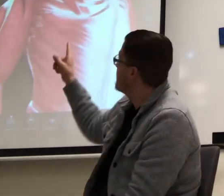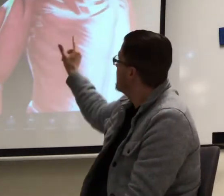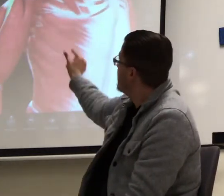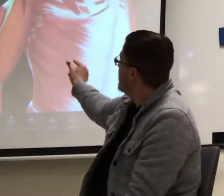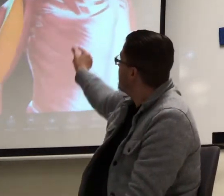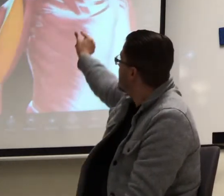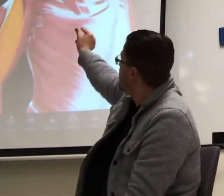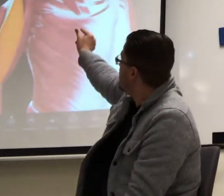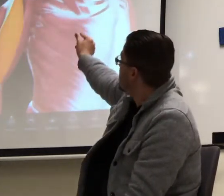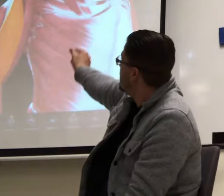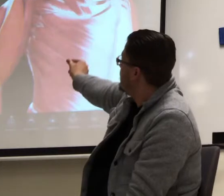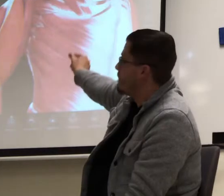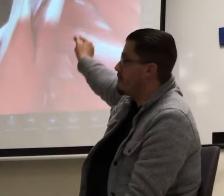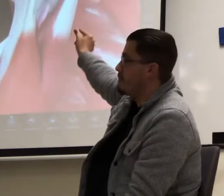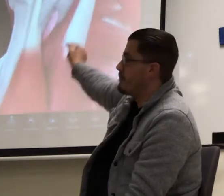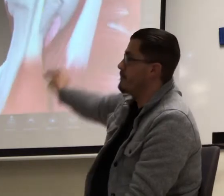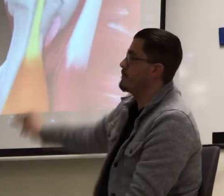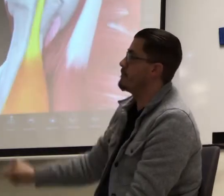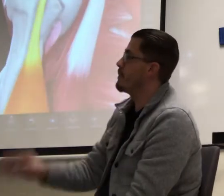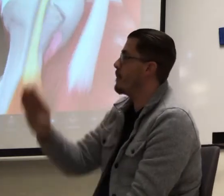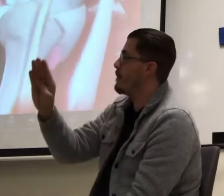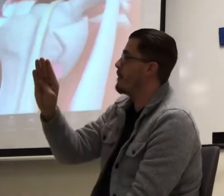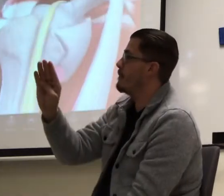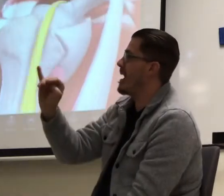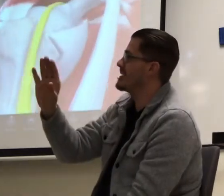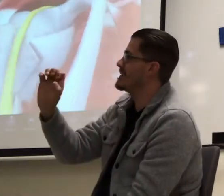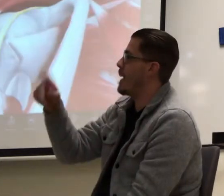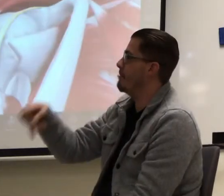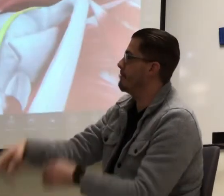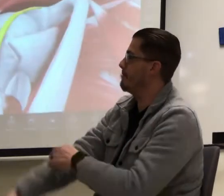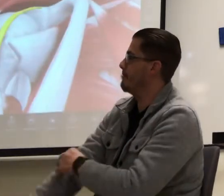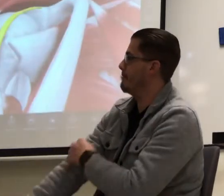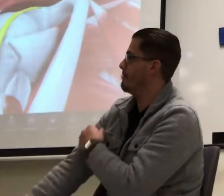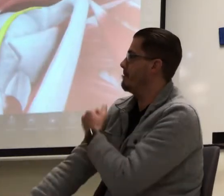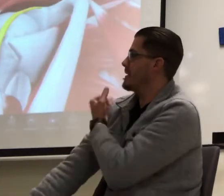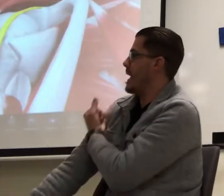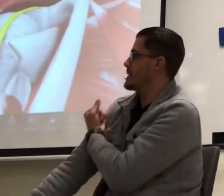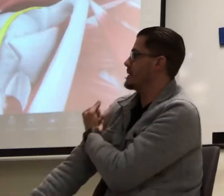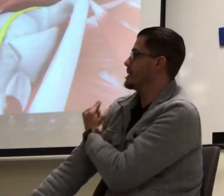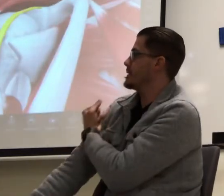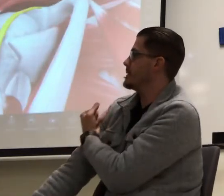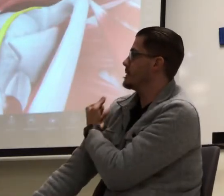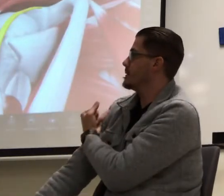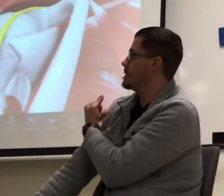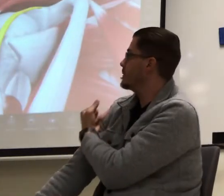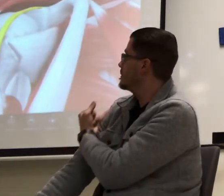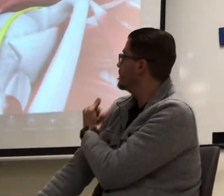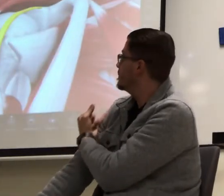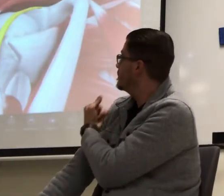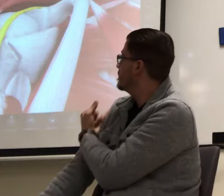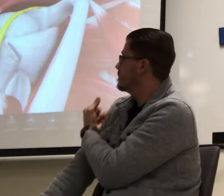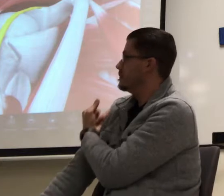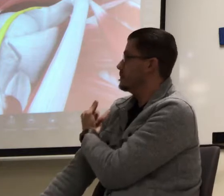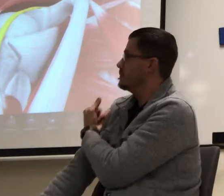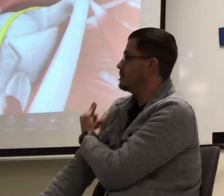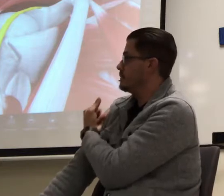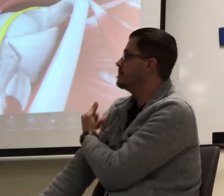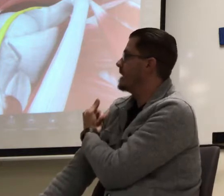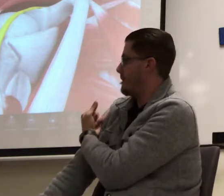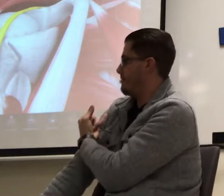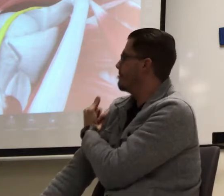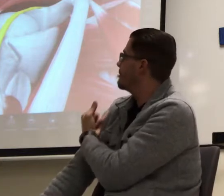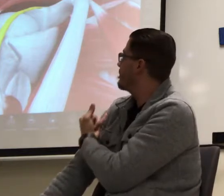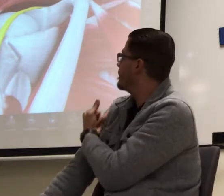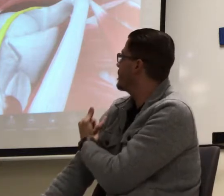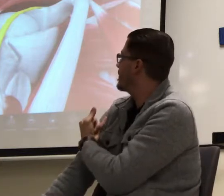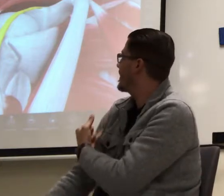There we go. So I'll just zoom in. So there you see the tendon of the long head of biceps in the